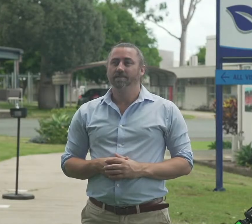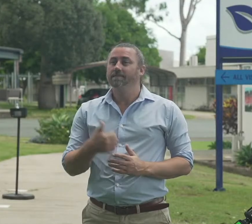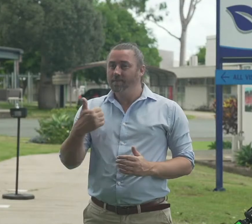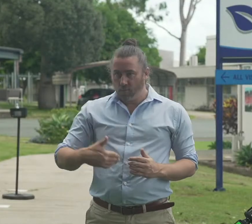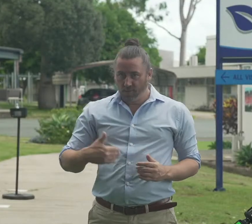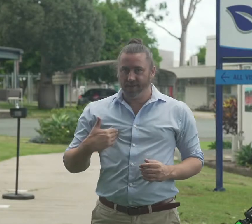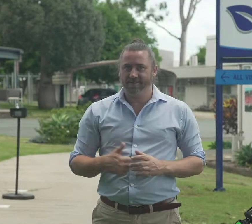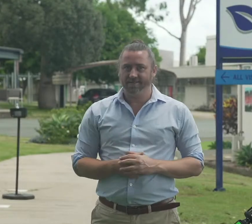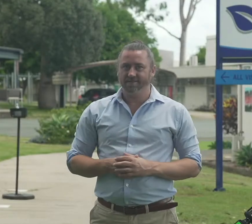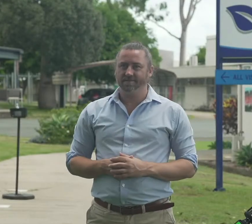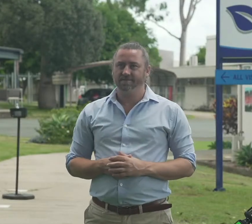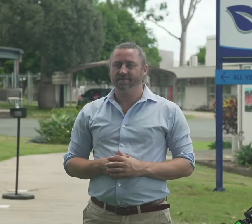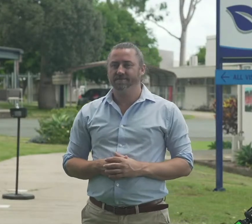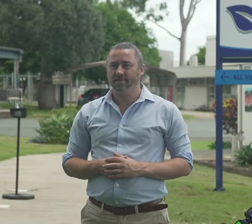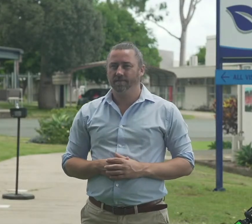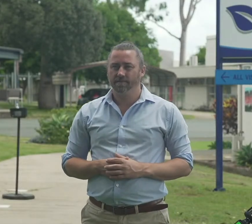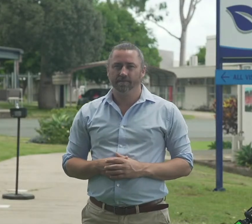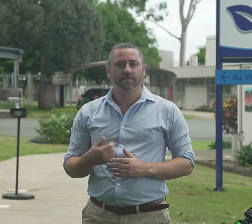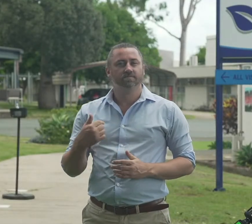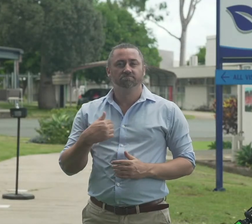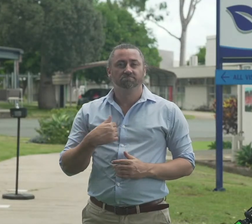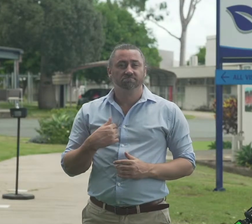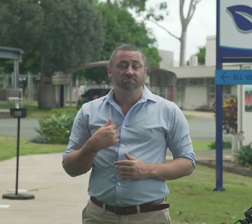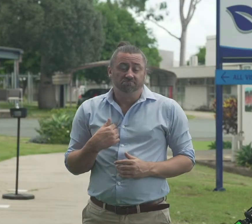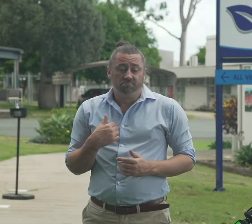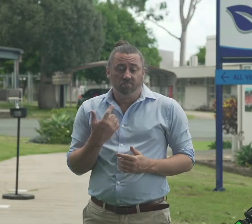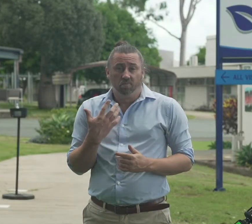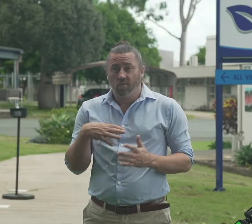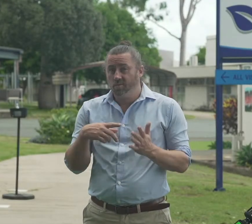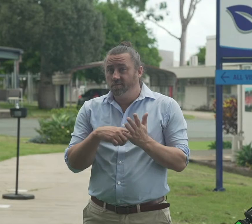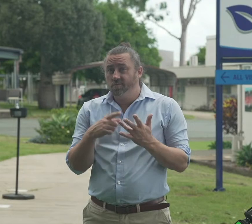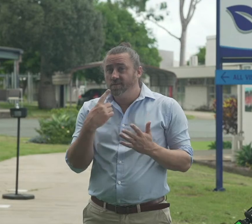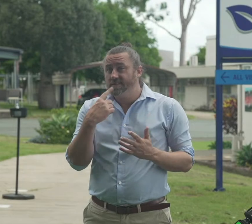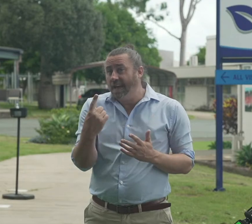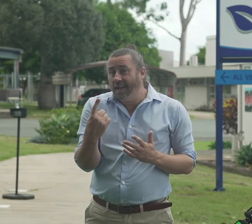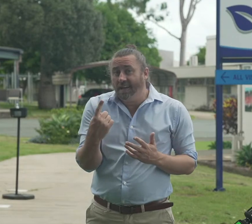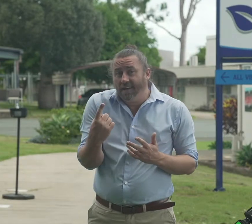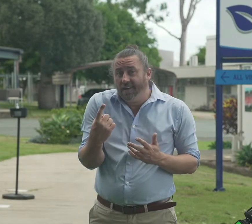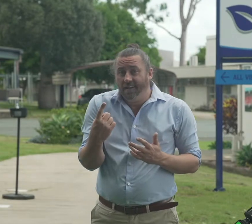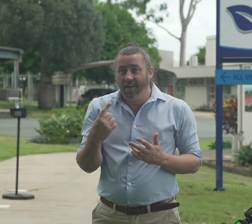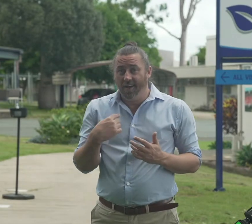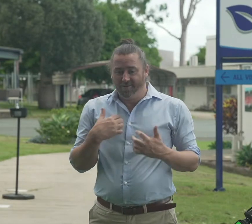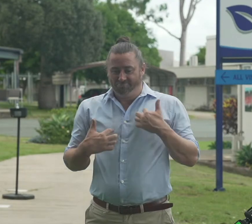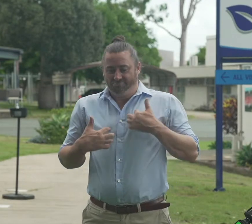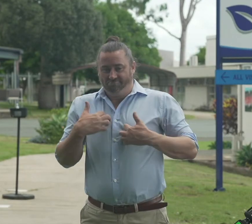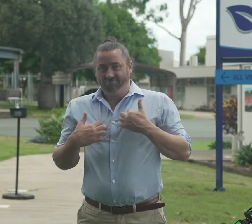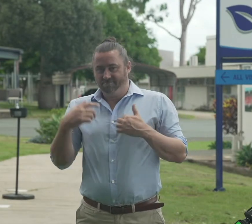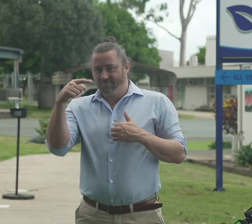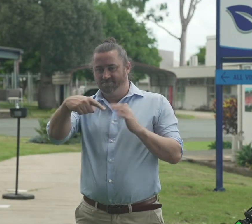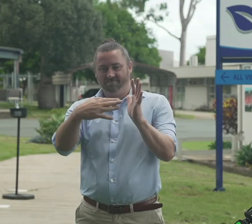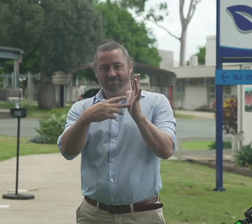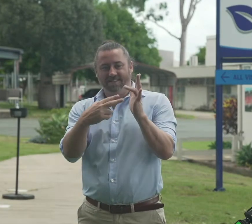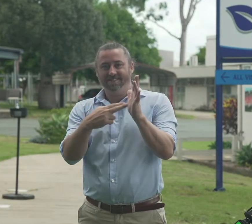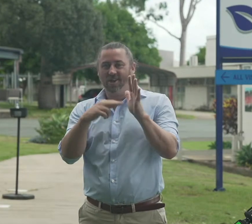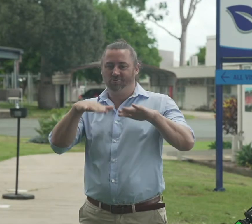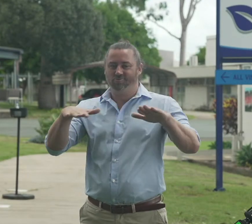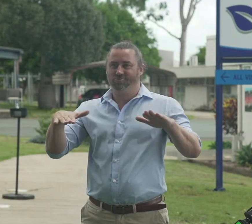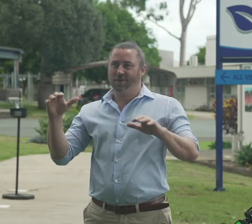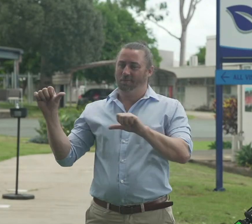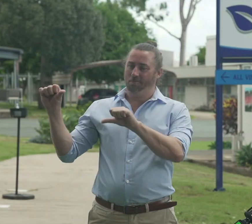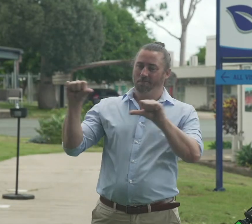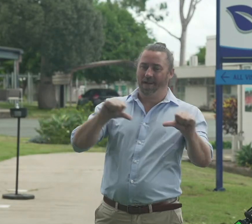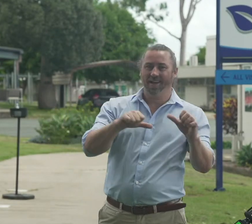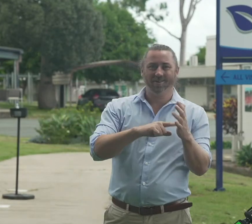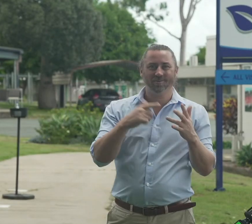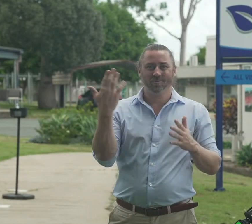Morning. I guess I will just say that we are looking forward to welcoming the kids back to school on Monday and